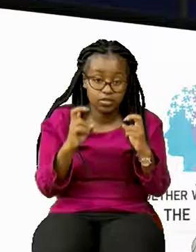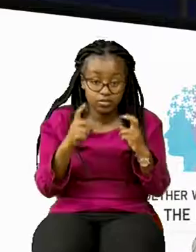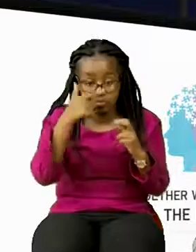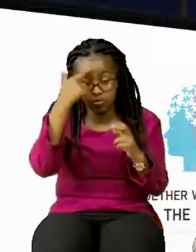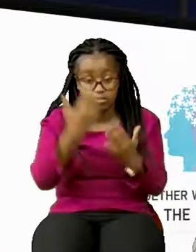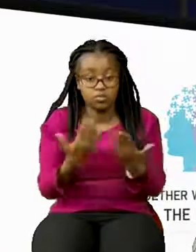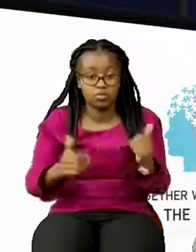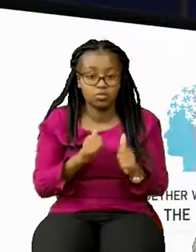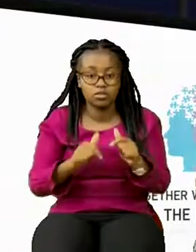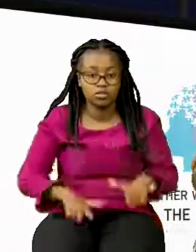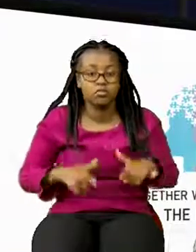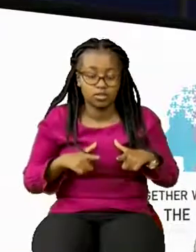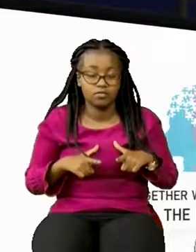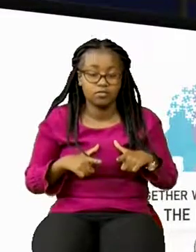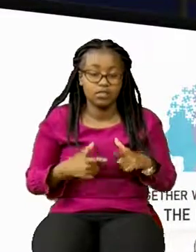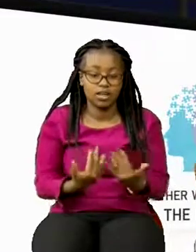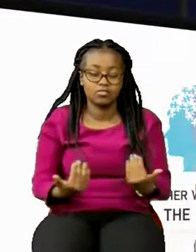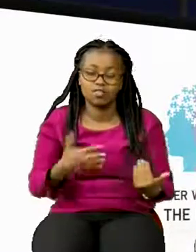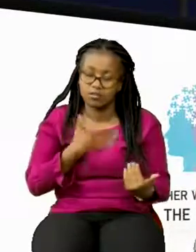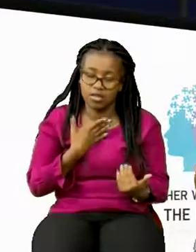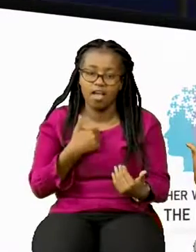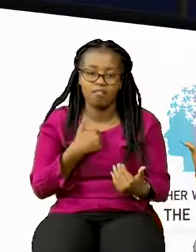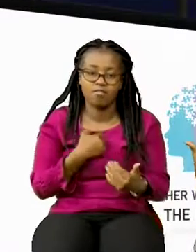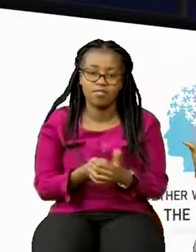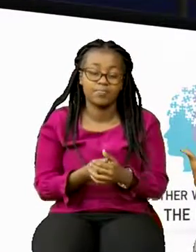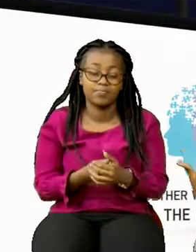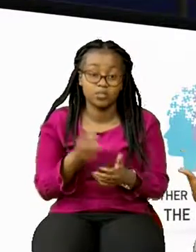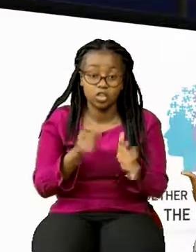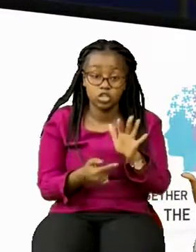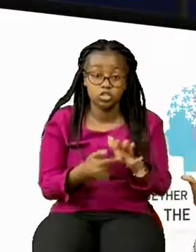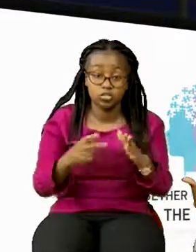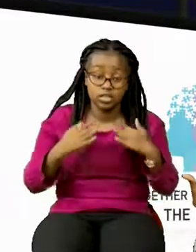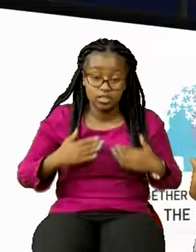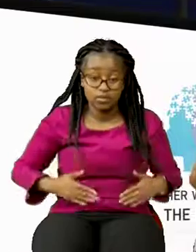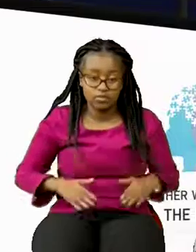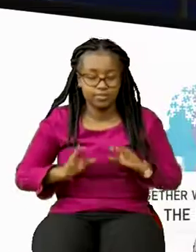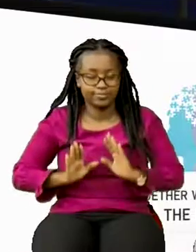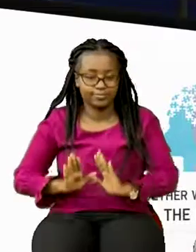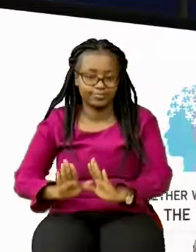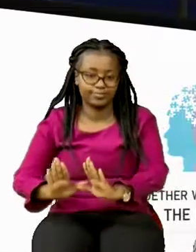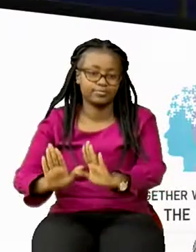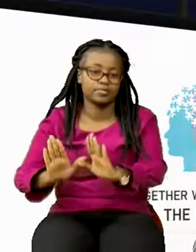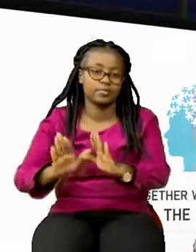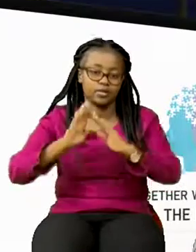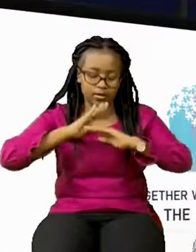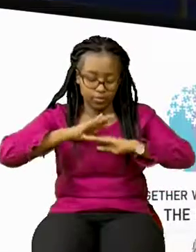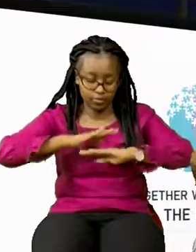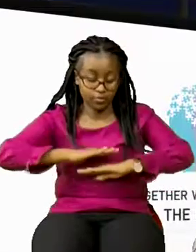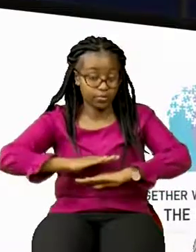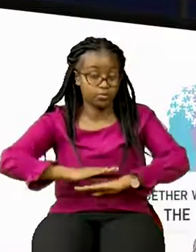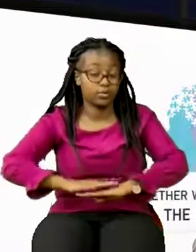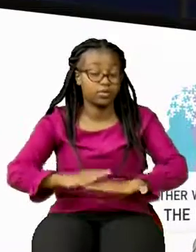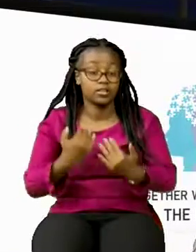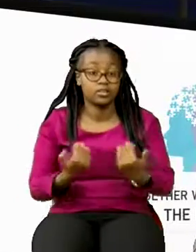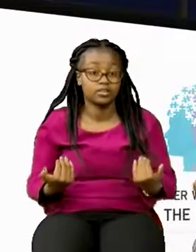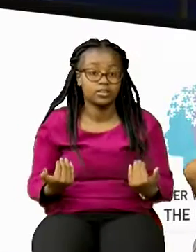it's something that I'm living with. So when that shows, it shows that the body has let go of the control of the body. So the